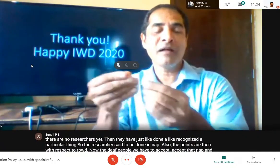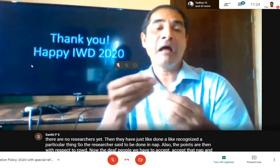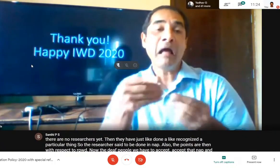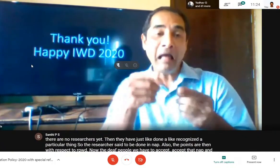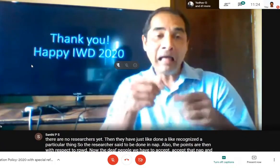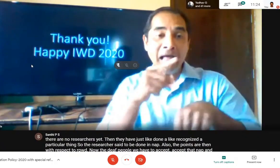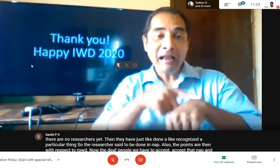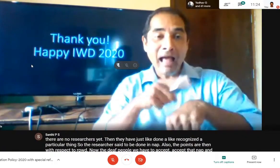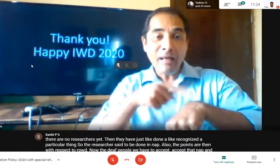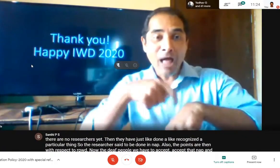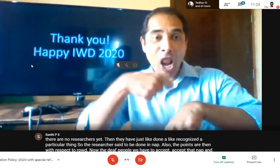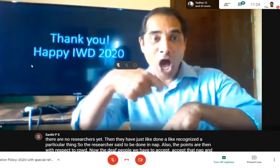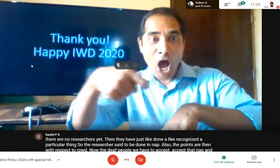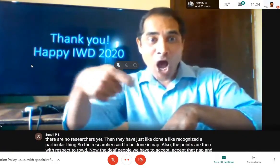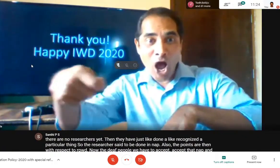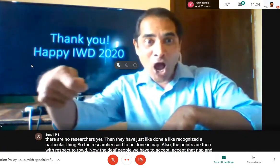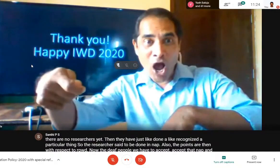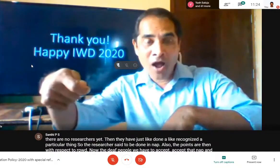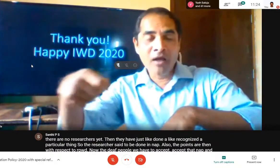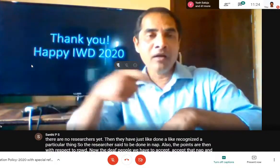that. With time,